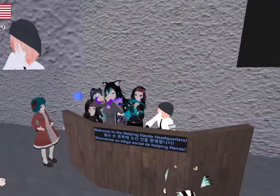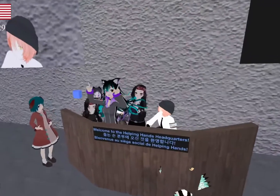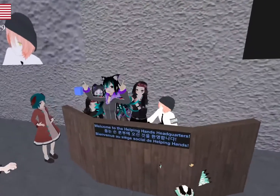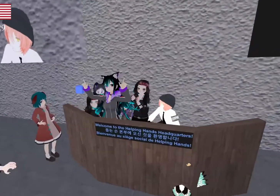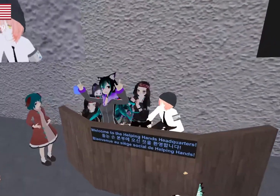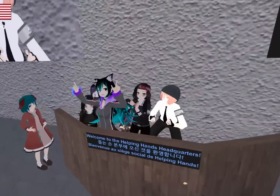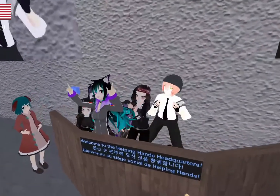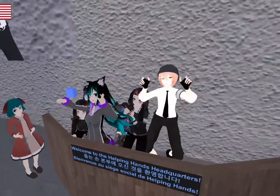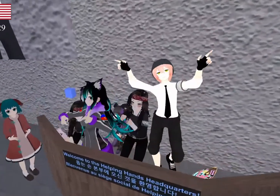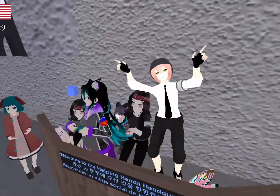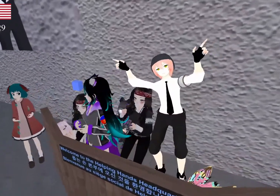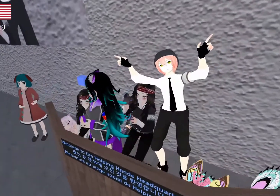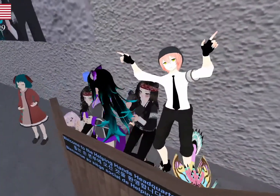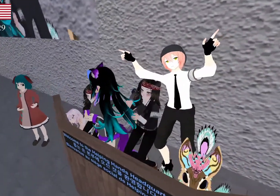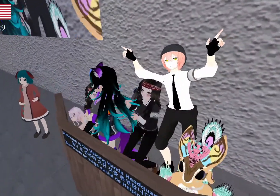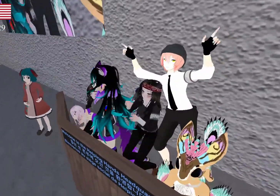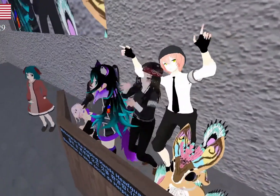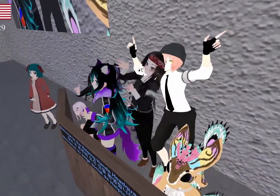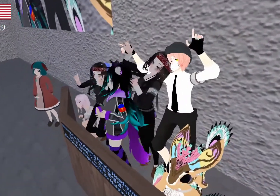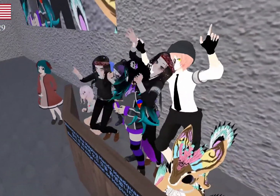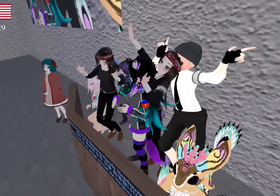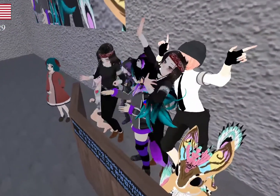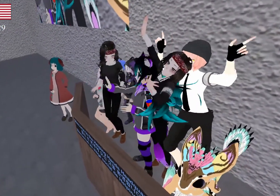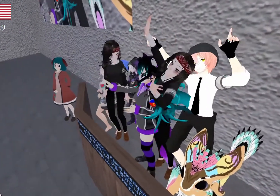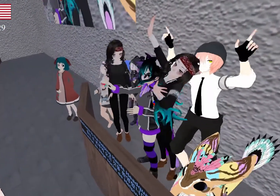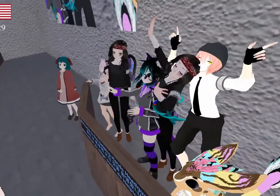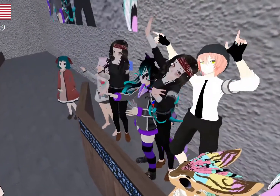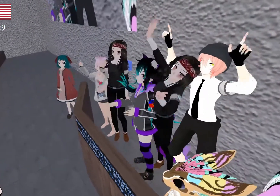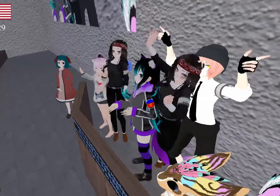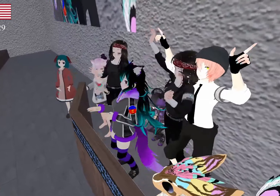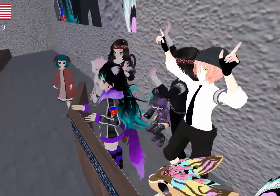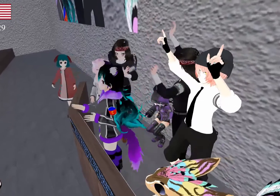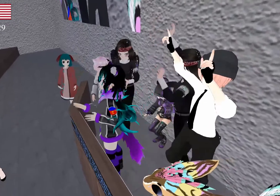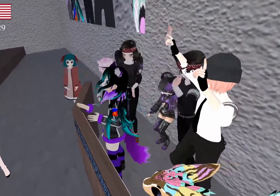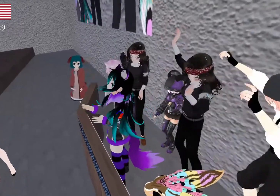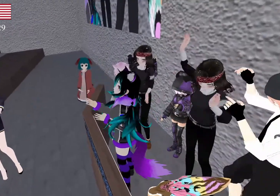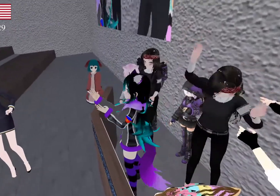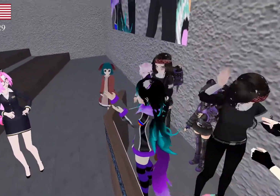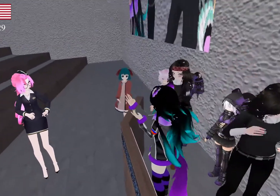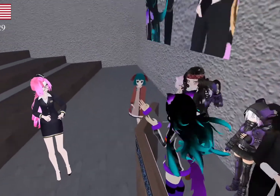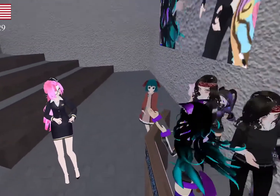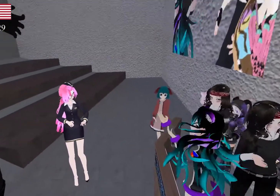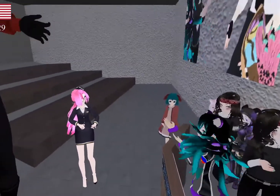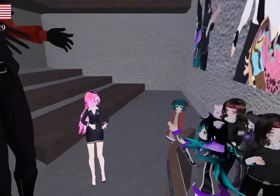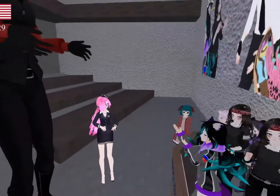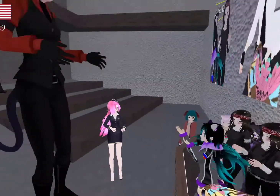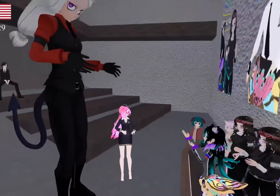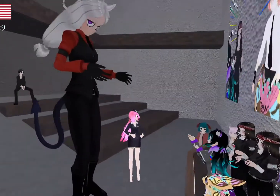like, surprise! Surprise! Okay. And then I'm gonna use the odds. And then it'll be like, no, wait.